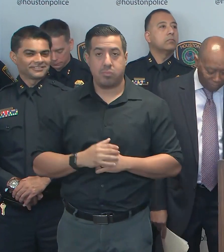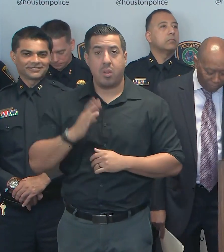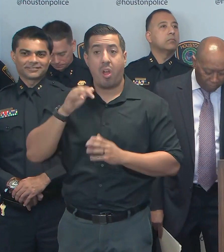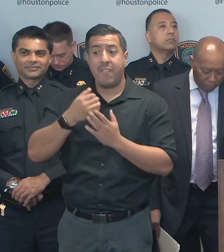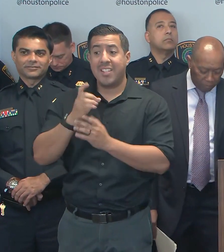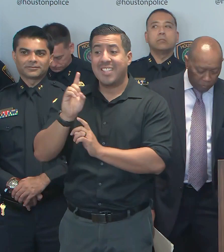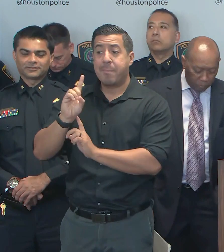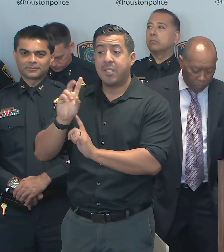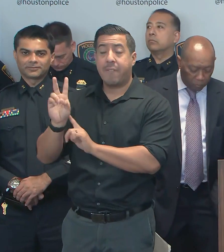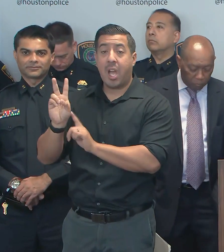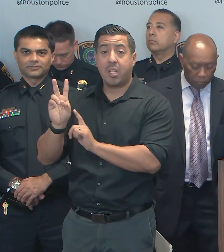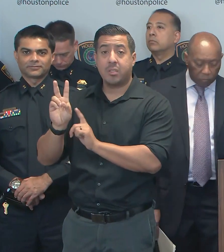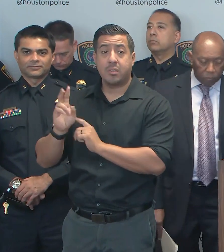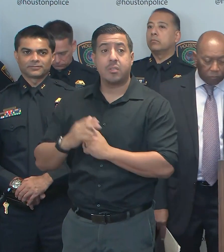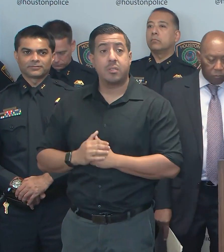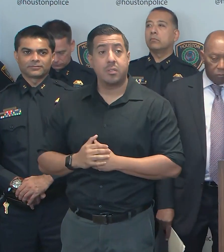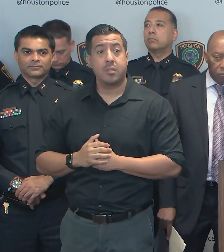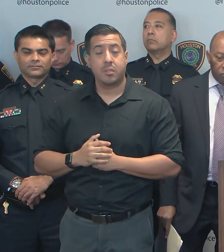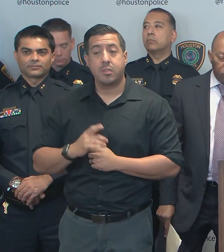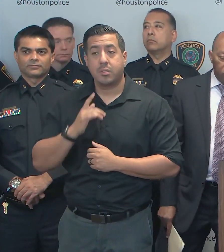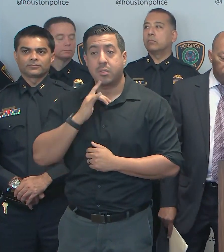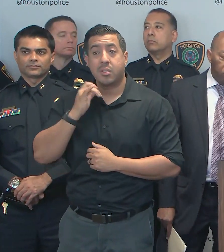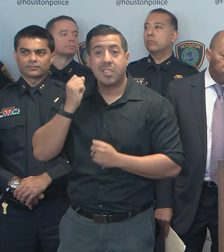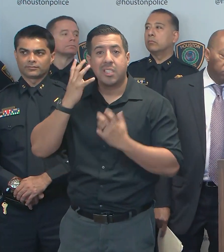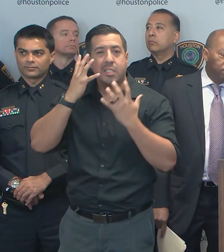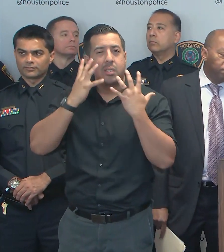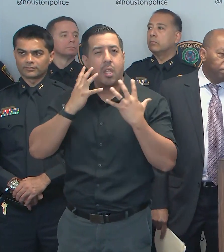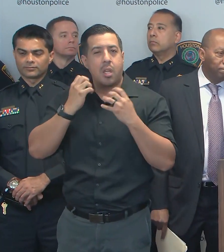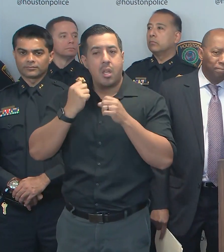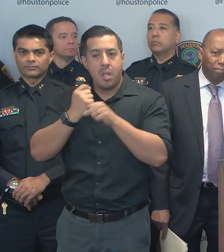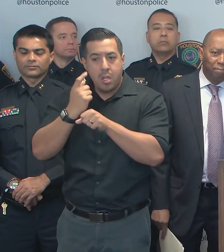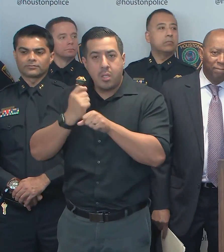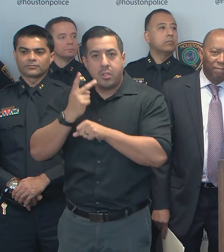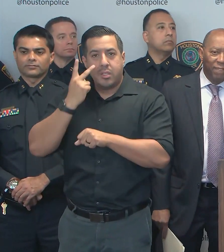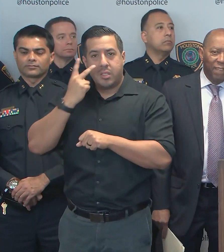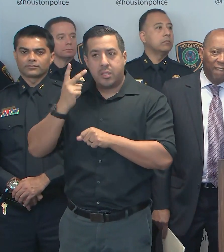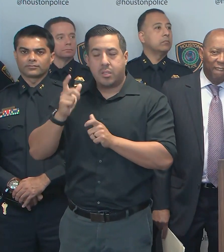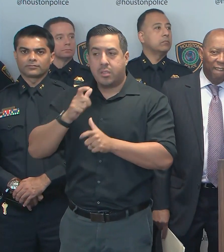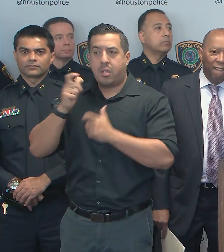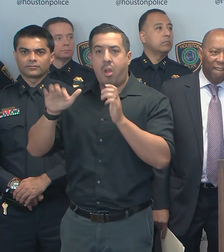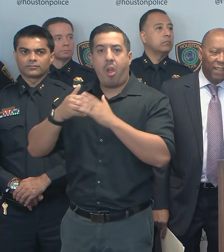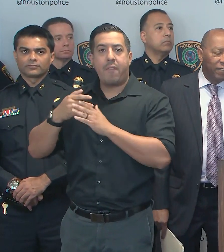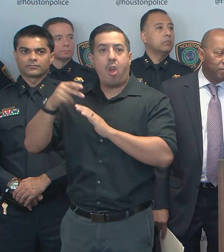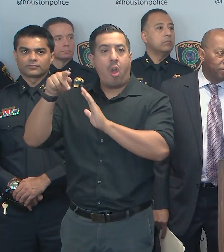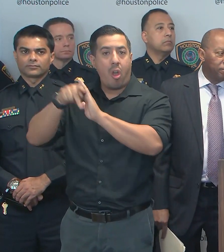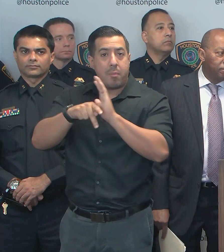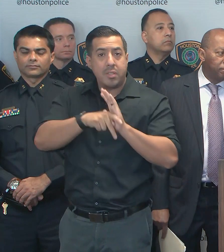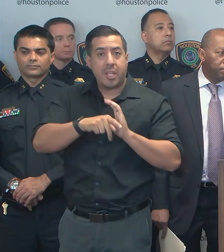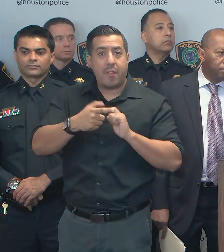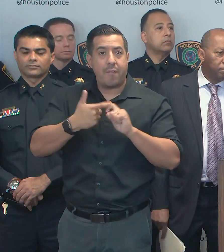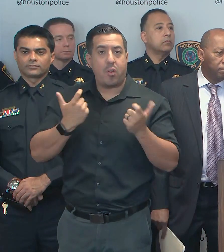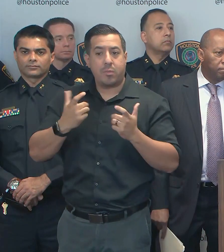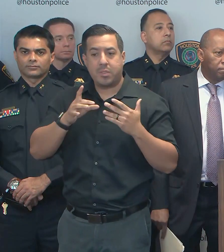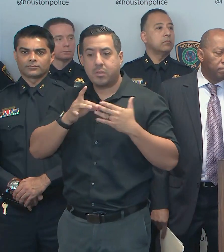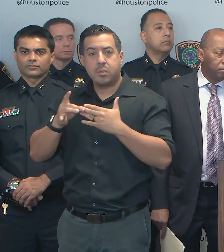violence. Sadly, each year, a large percentage of our homicides are driven by domestic